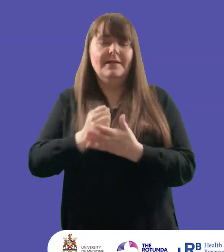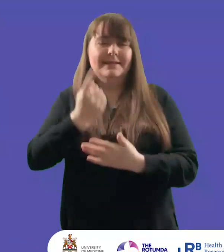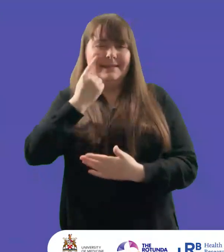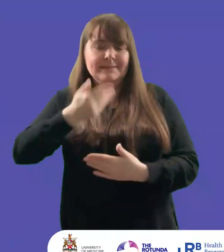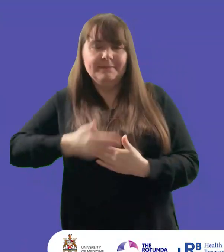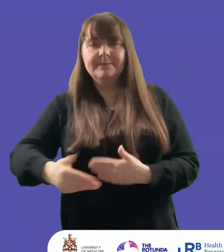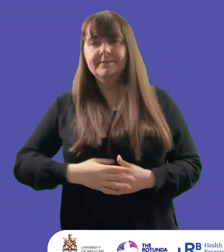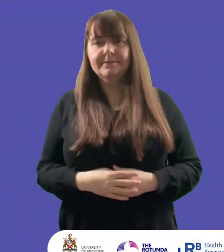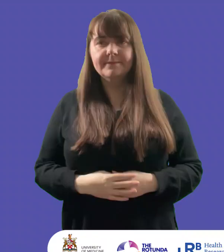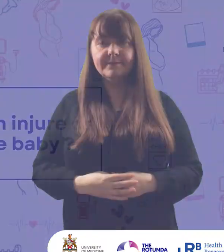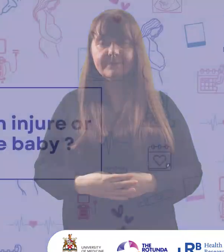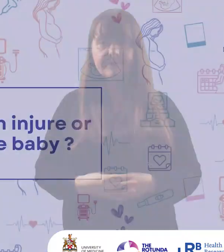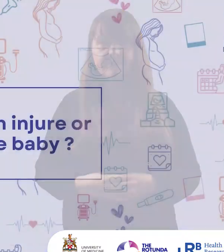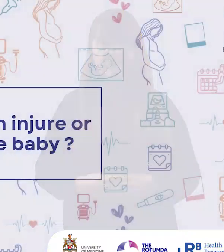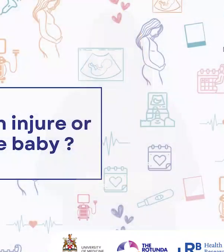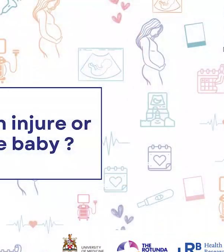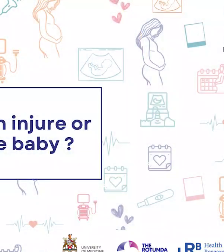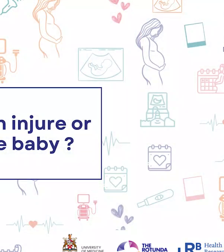scan.